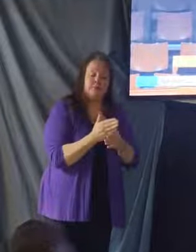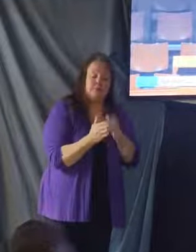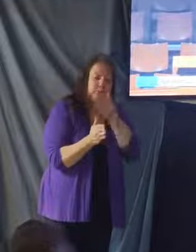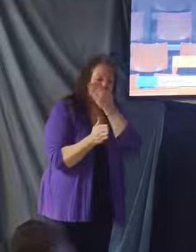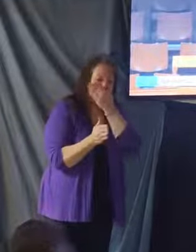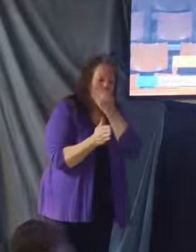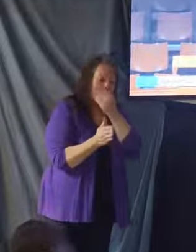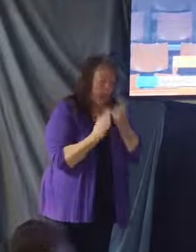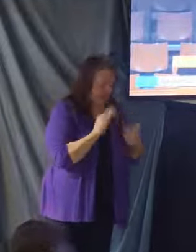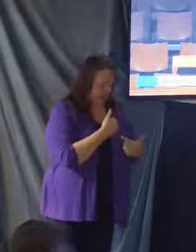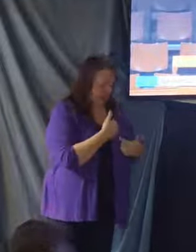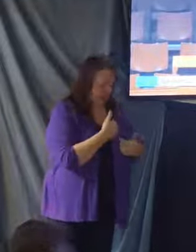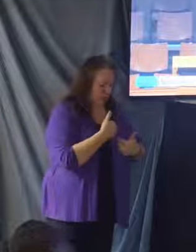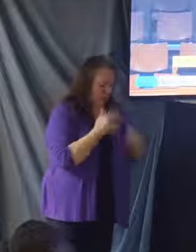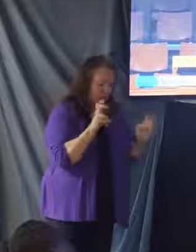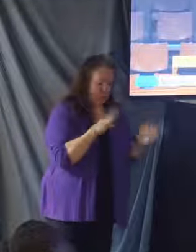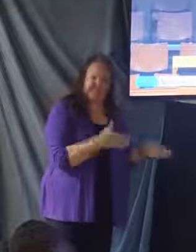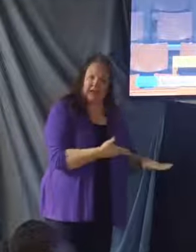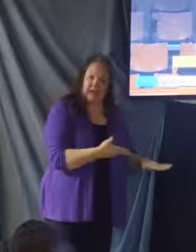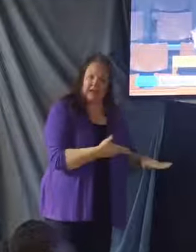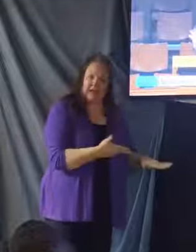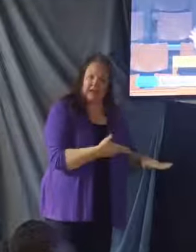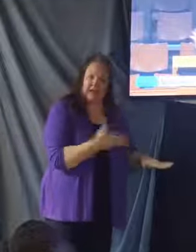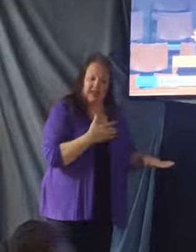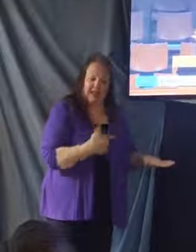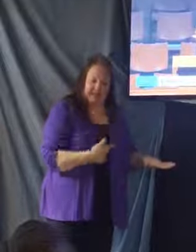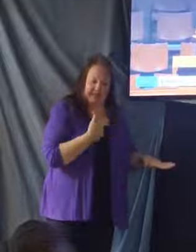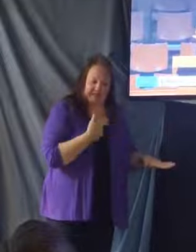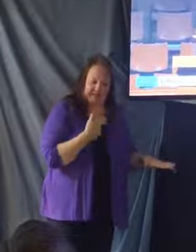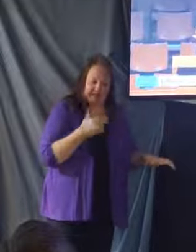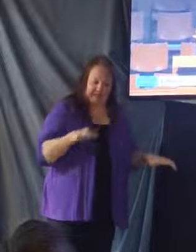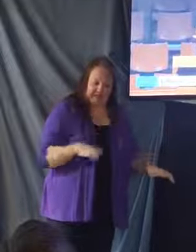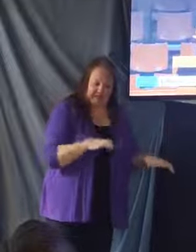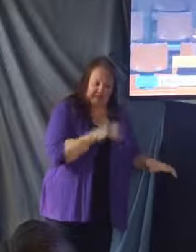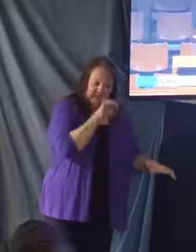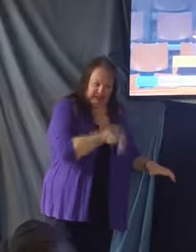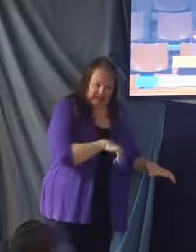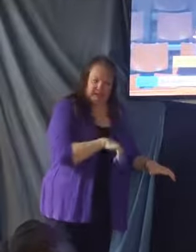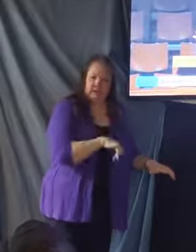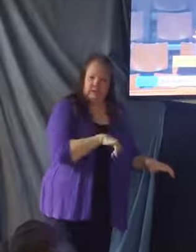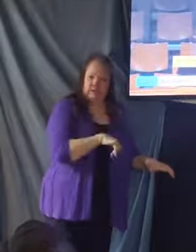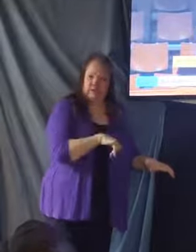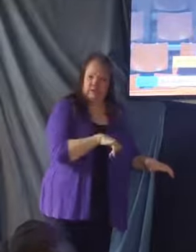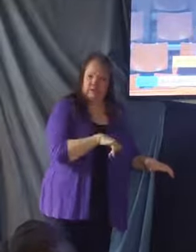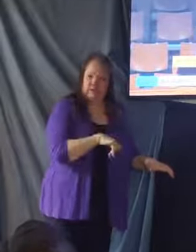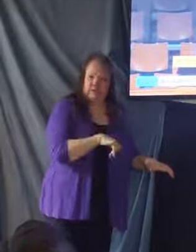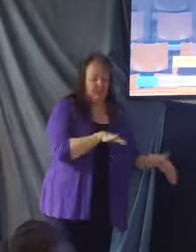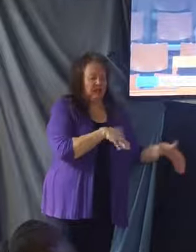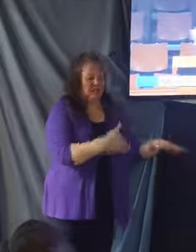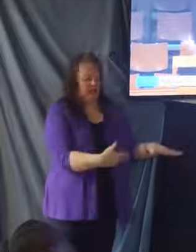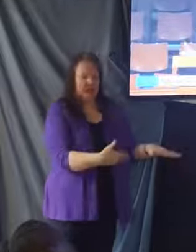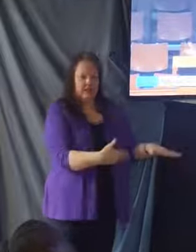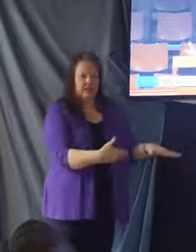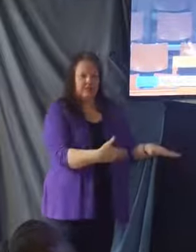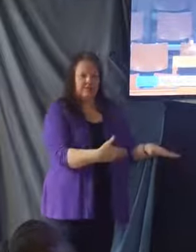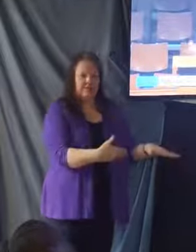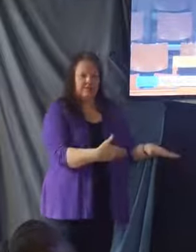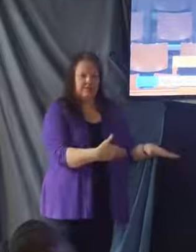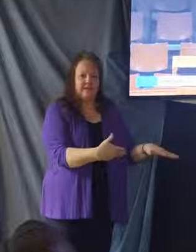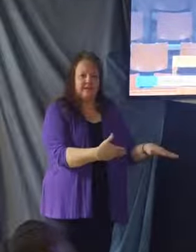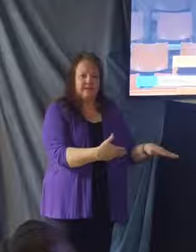our dead spiritual condition and the life we lived in that condition. Death in Scripture is